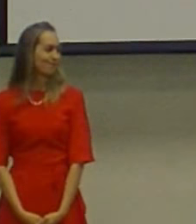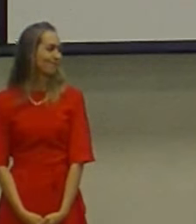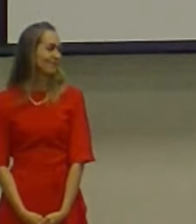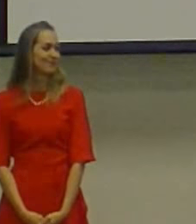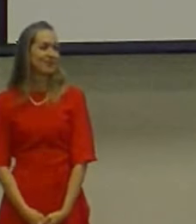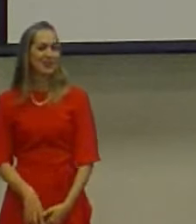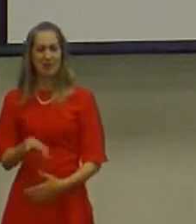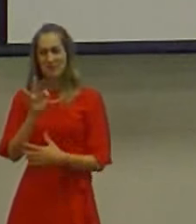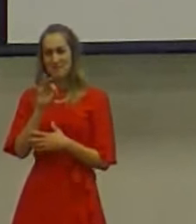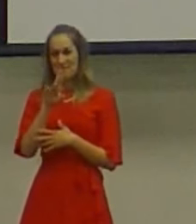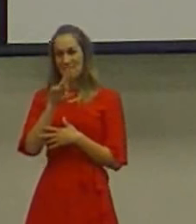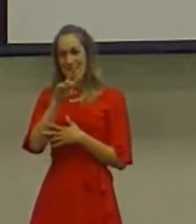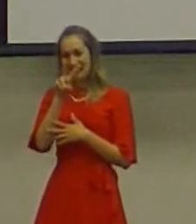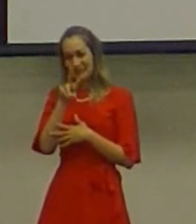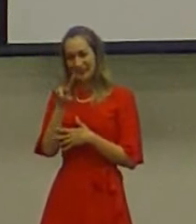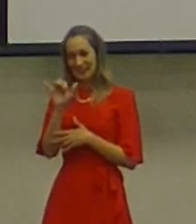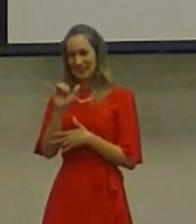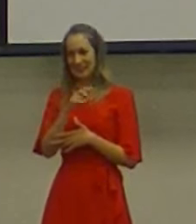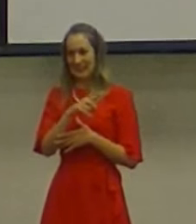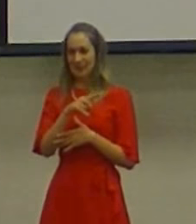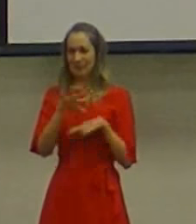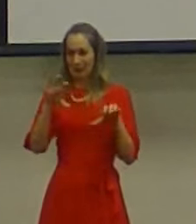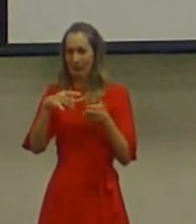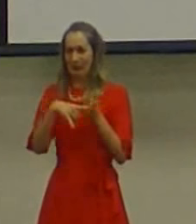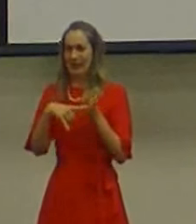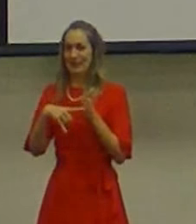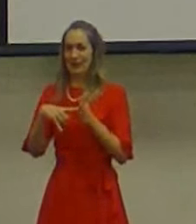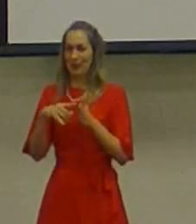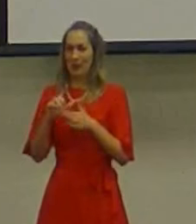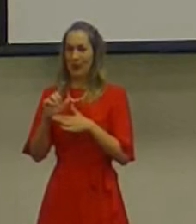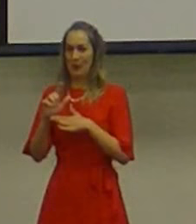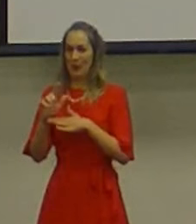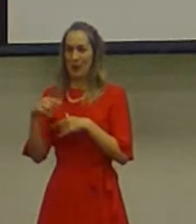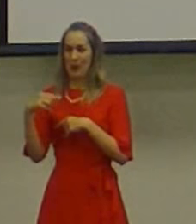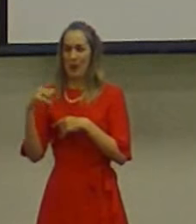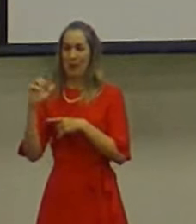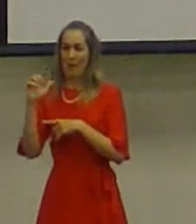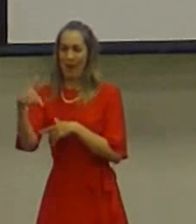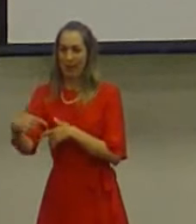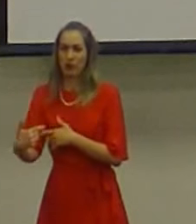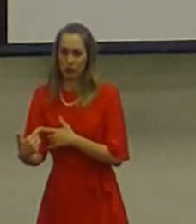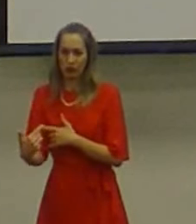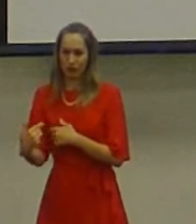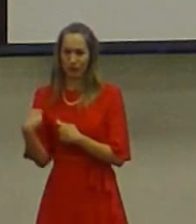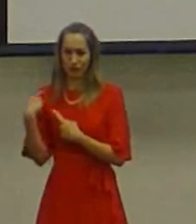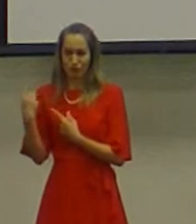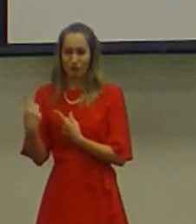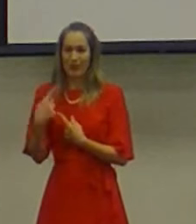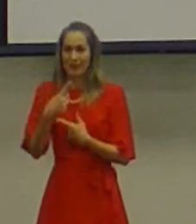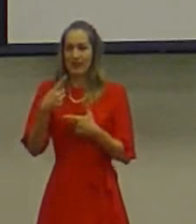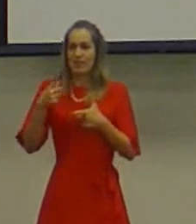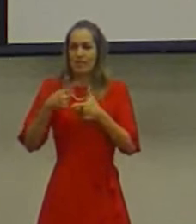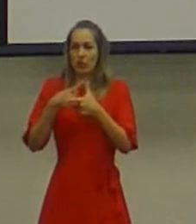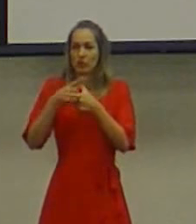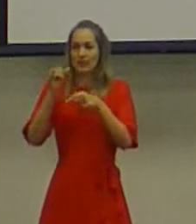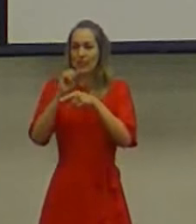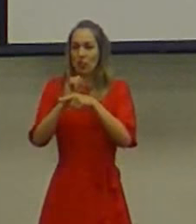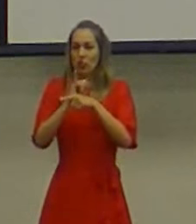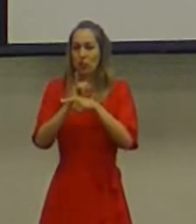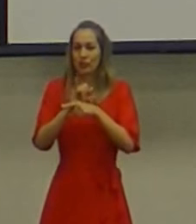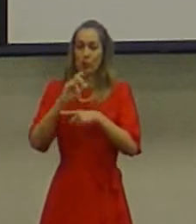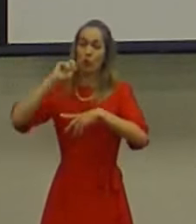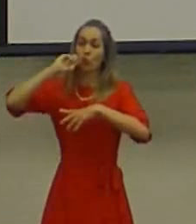So Fuzzy's been on this journey with us for a while now, and actually he's our first intern. So it's pretty cool to see how God, again, takes a dream